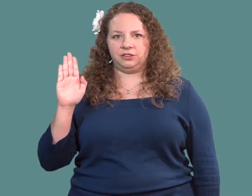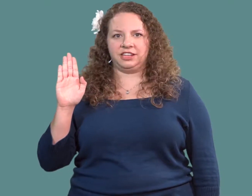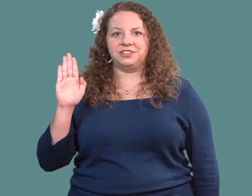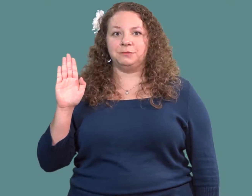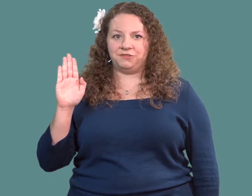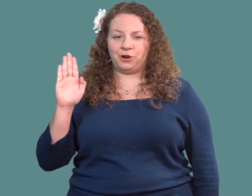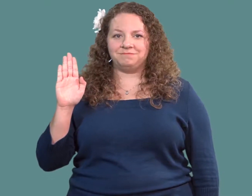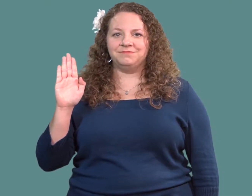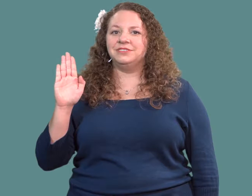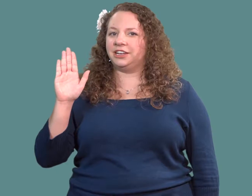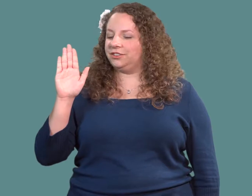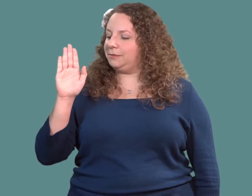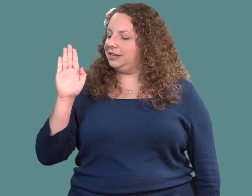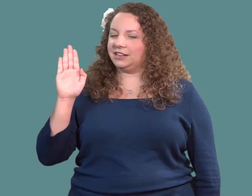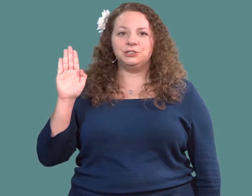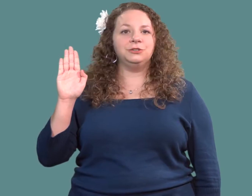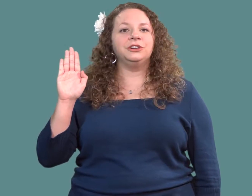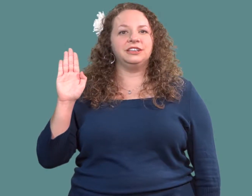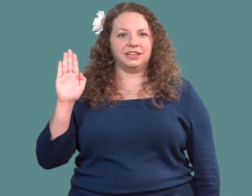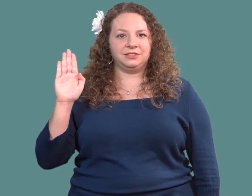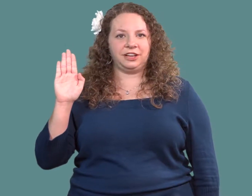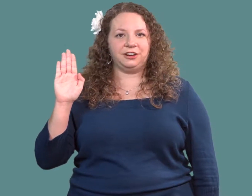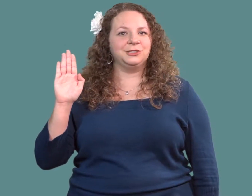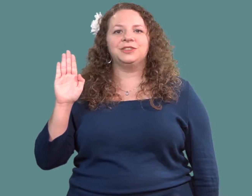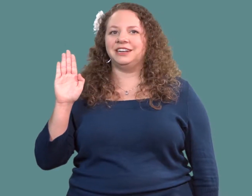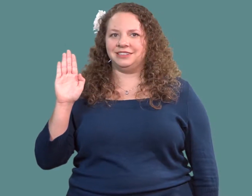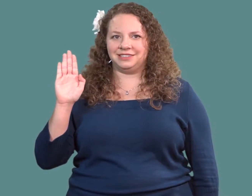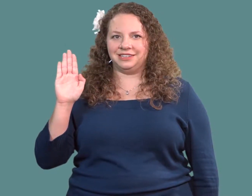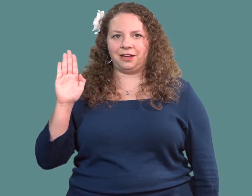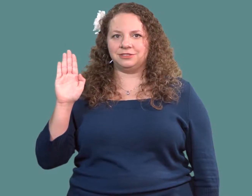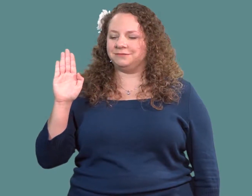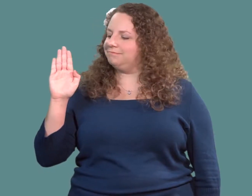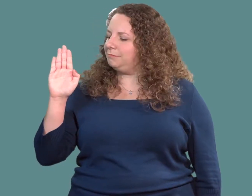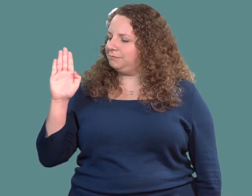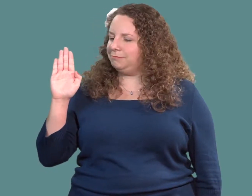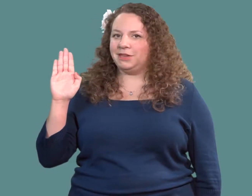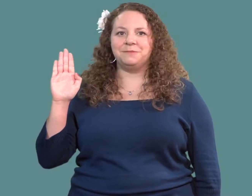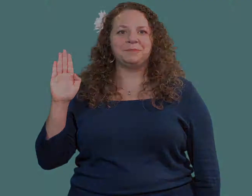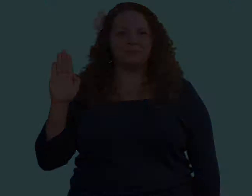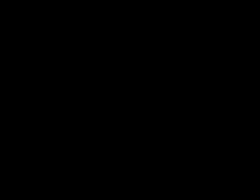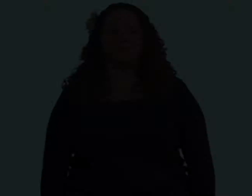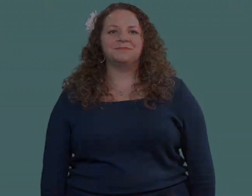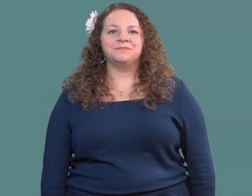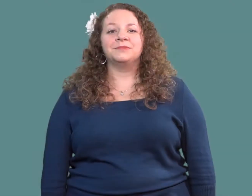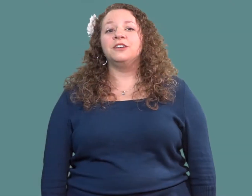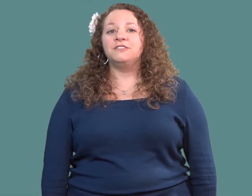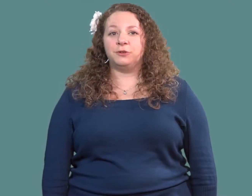like the number 4. Tuck your thumb in next to your index finger so that it doesn't stick out. B. For